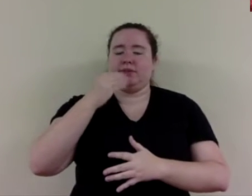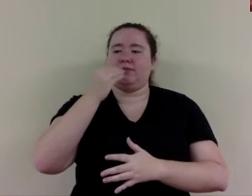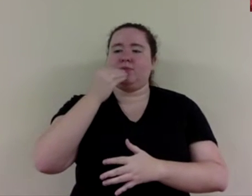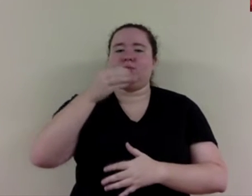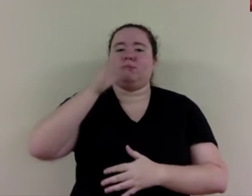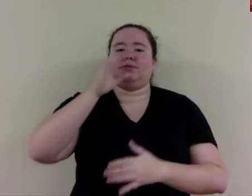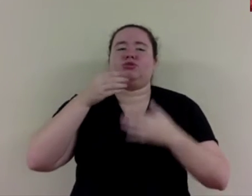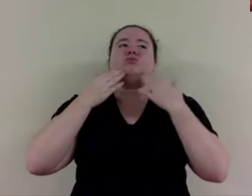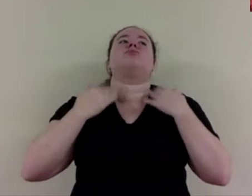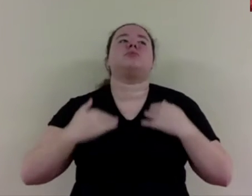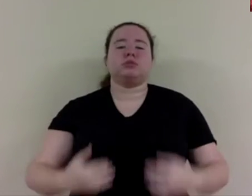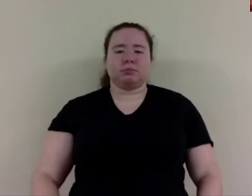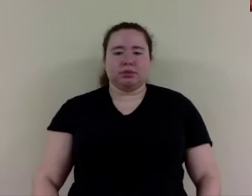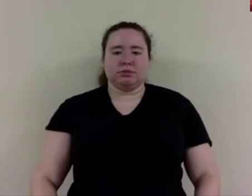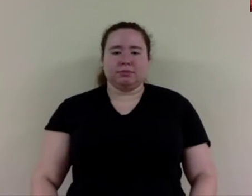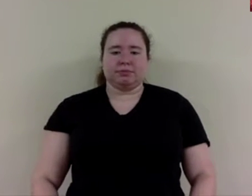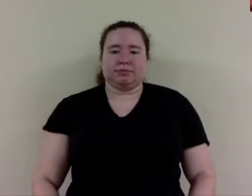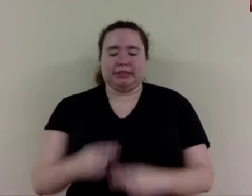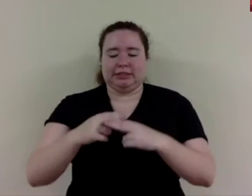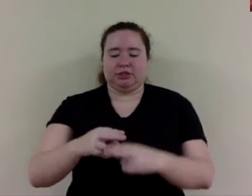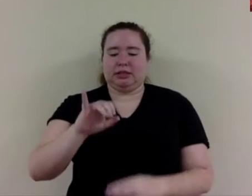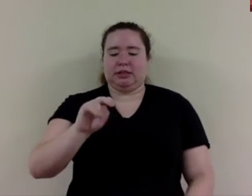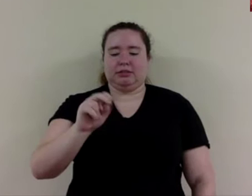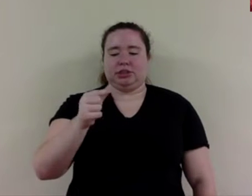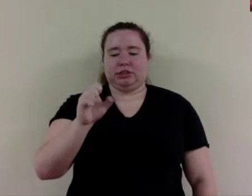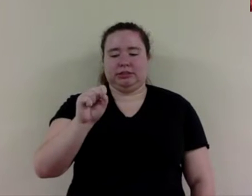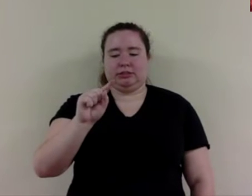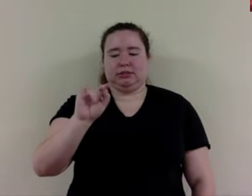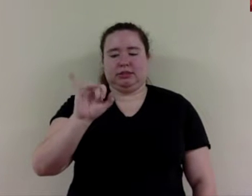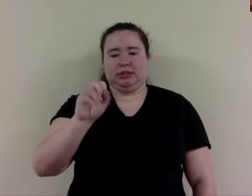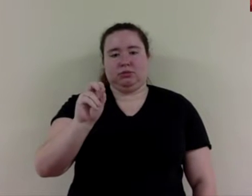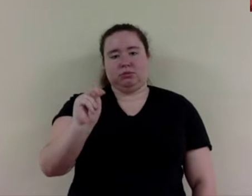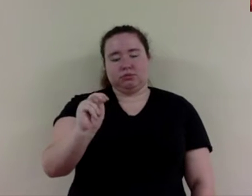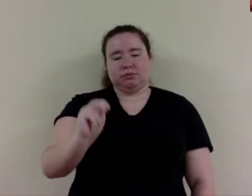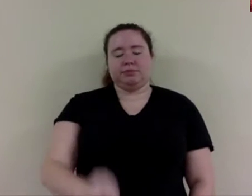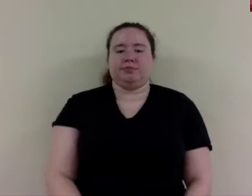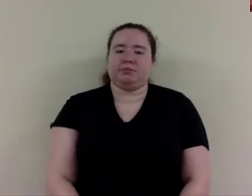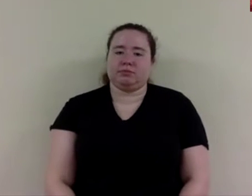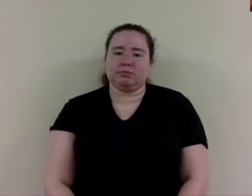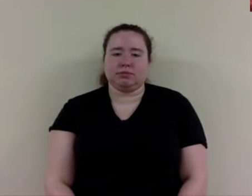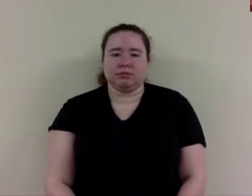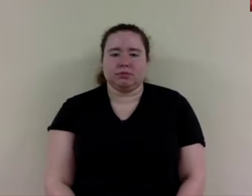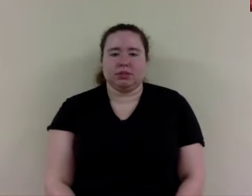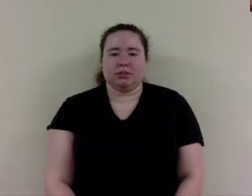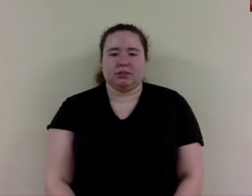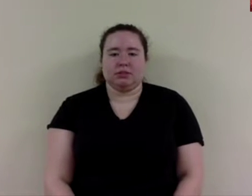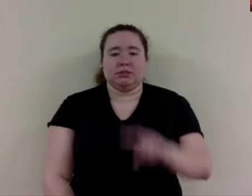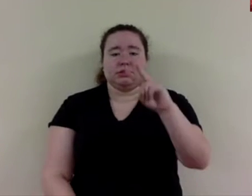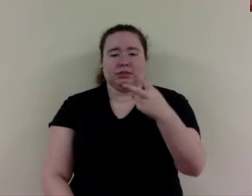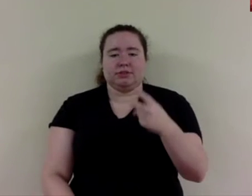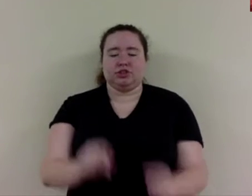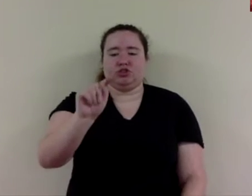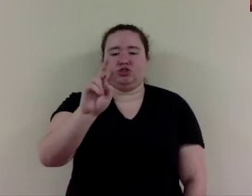beverages into our body. This process is known as ingestion. The second step, or the second function, will be known as